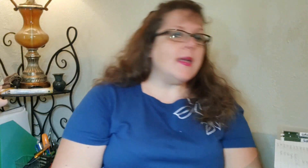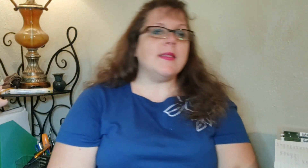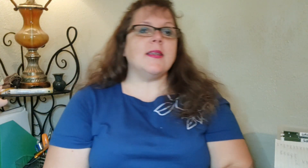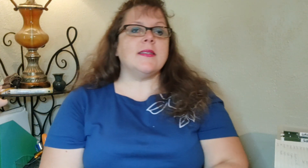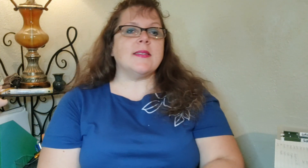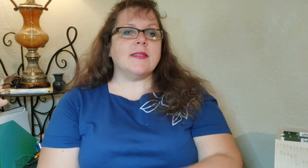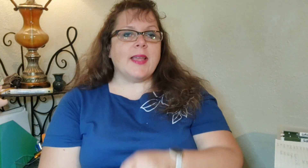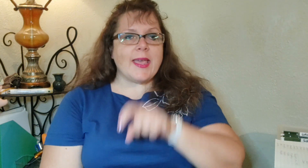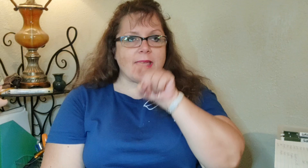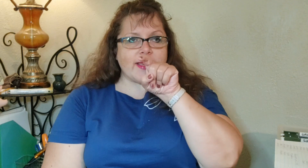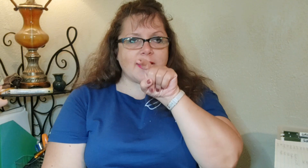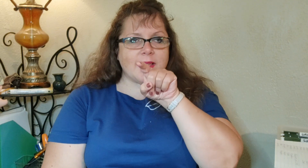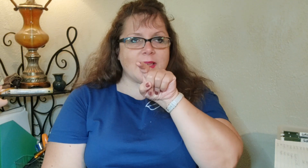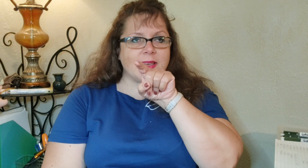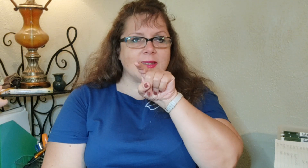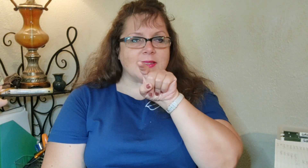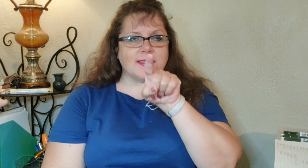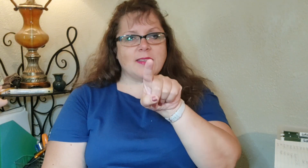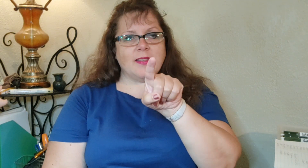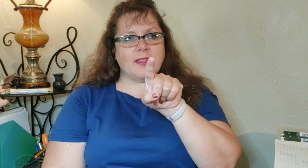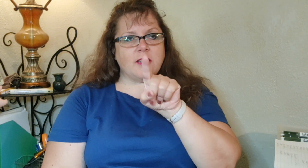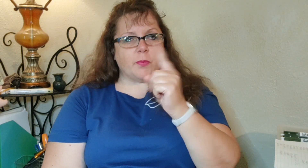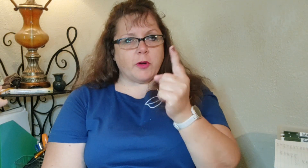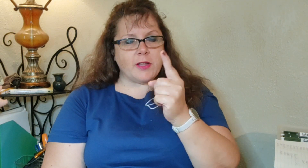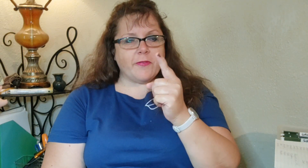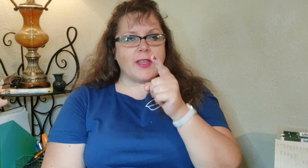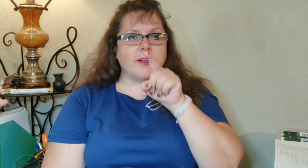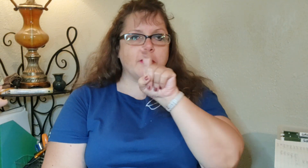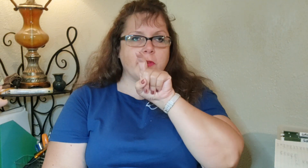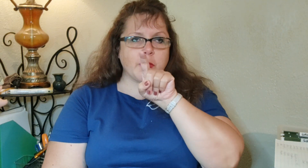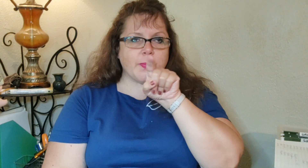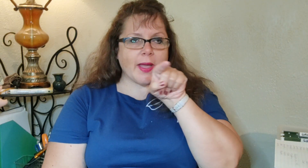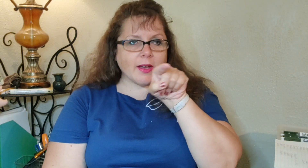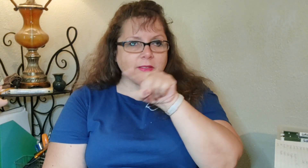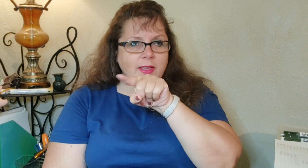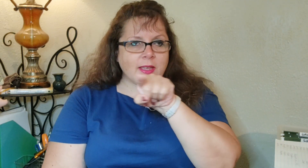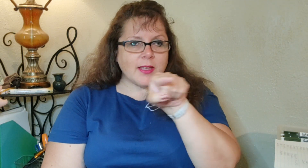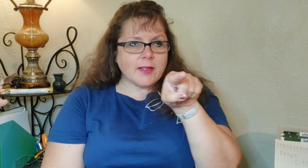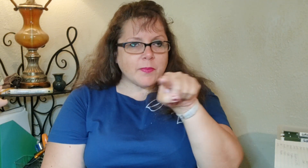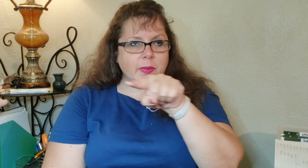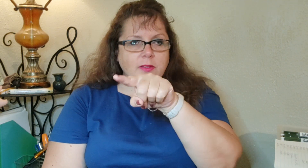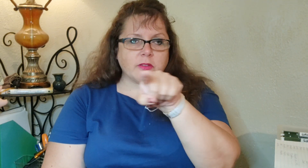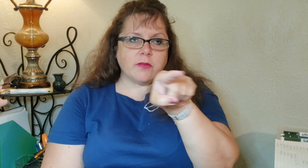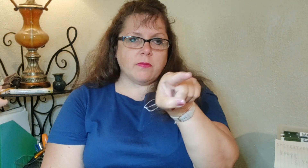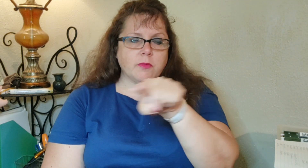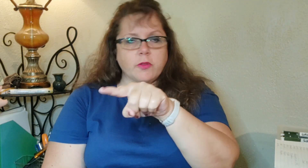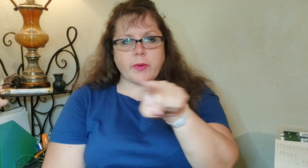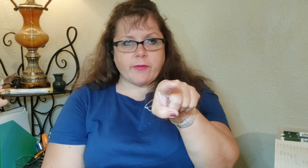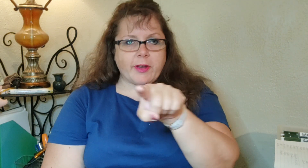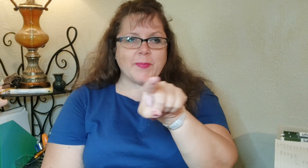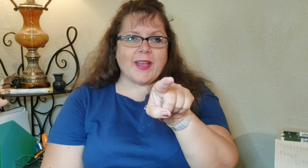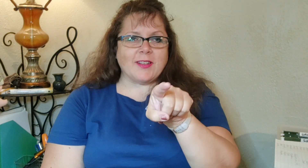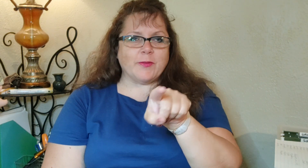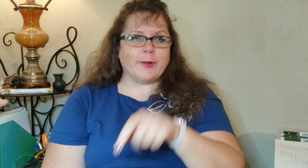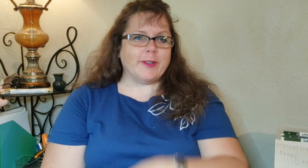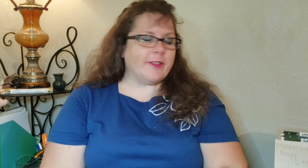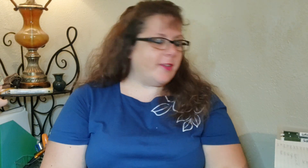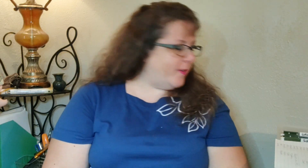And then snake is you're pointing a finger from your mouth, but swivering back and forth.